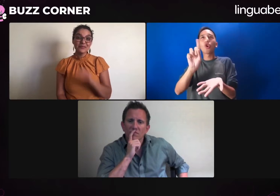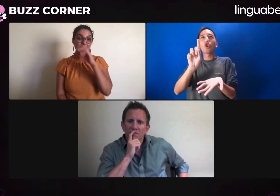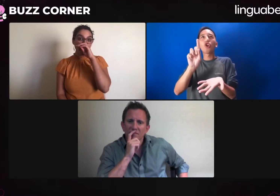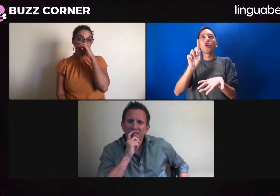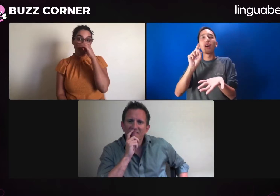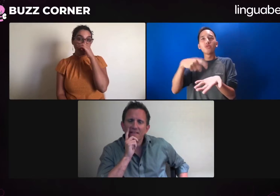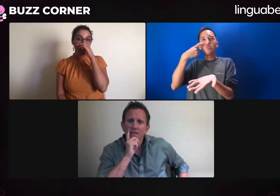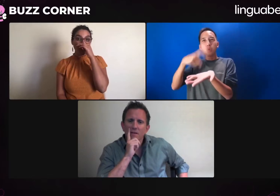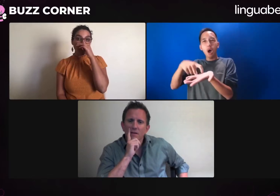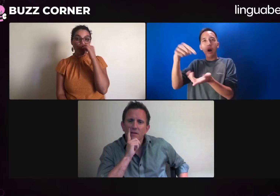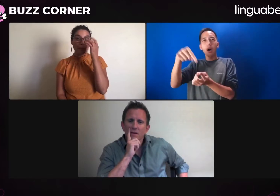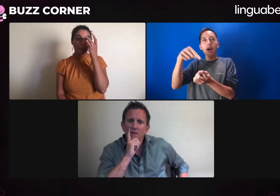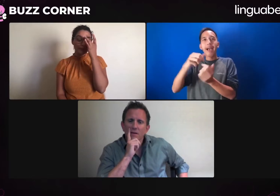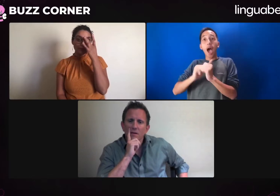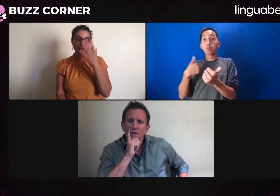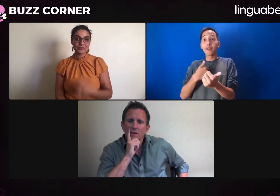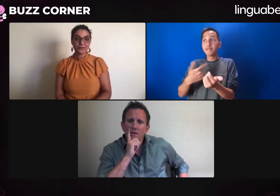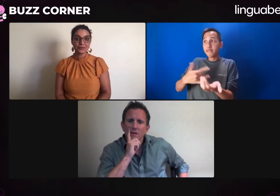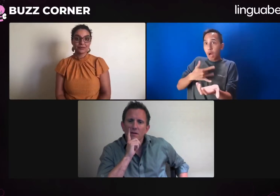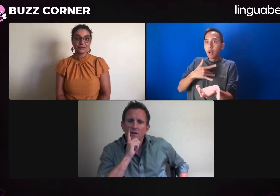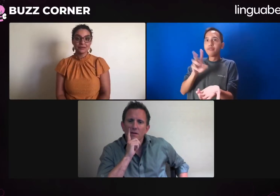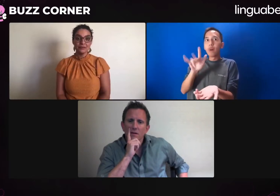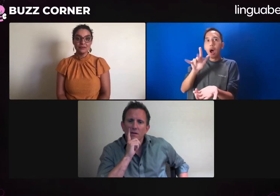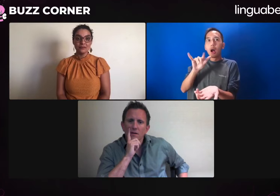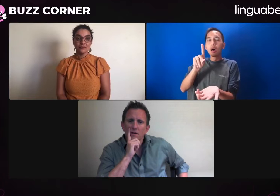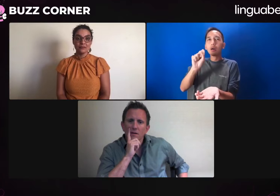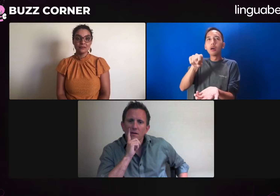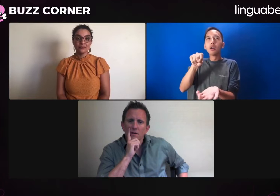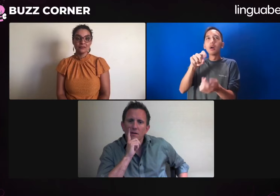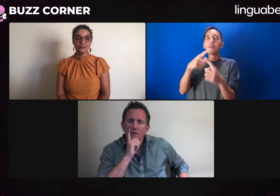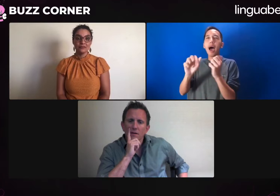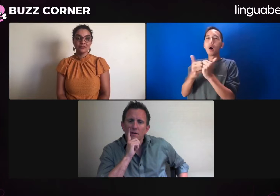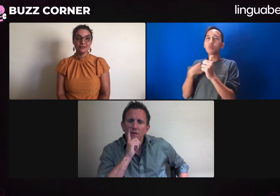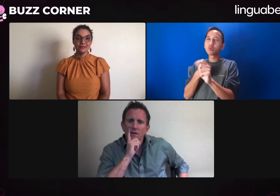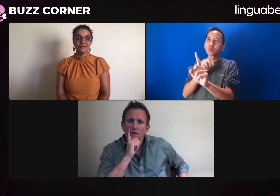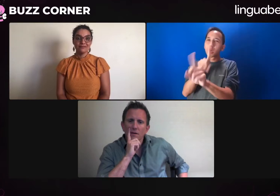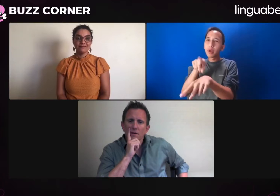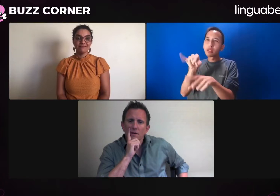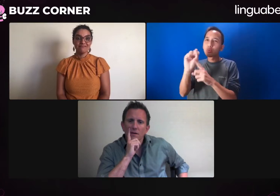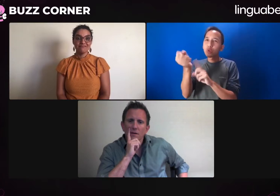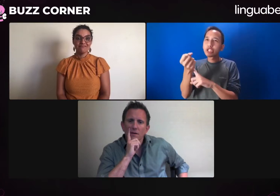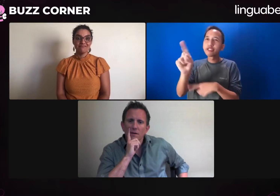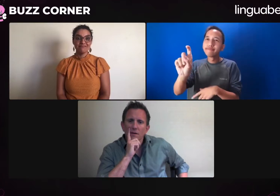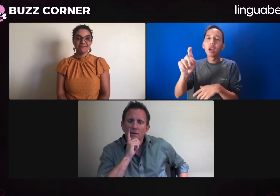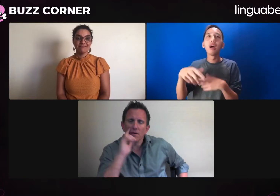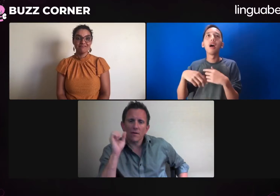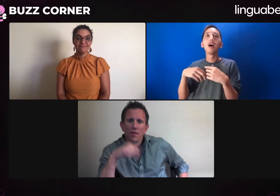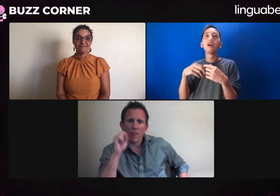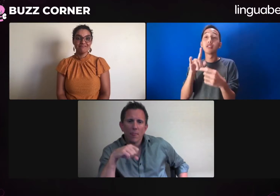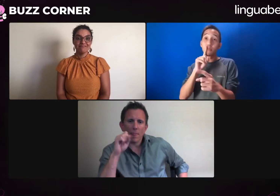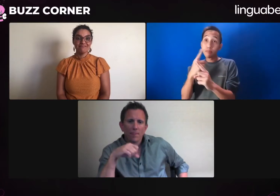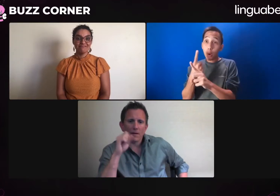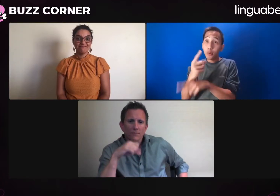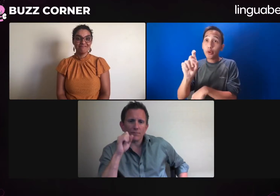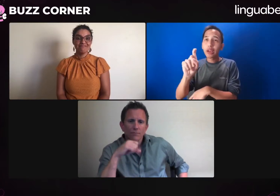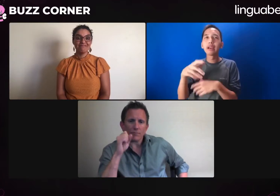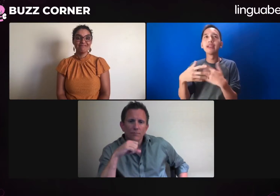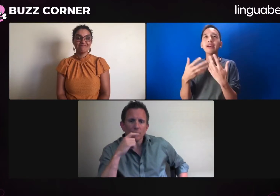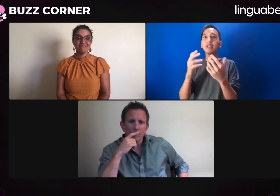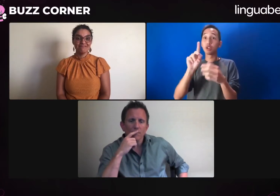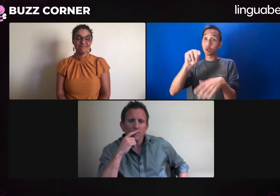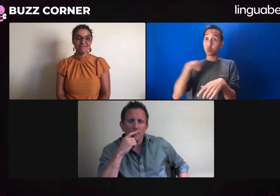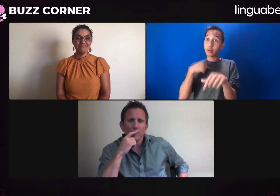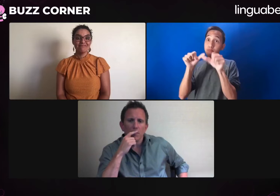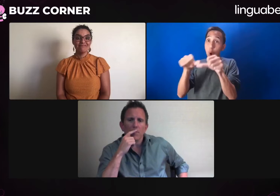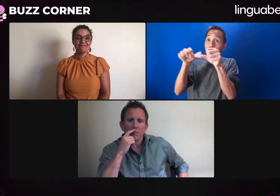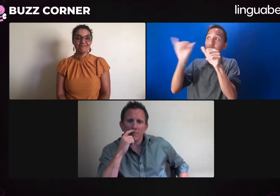maybe unknowingly oppressing others. And that's something we need to recognize. And yes, we can feel violated, but then ask ourselves, how do